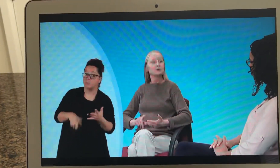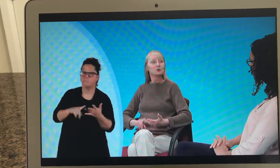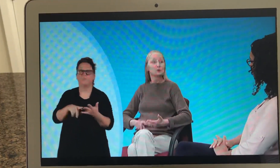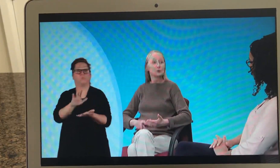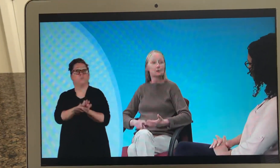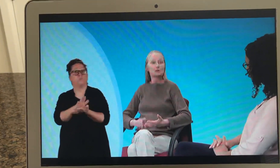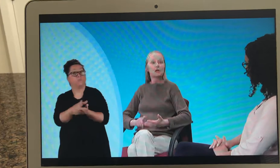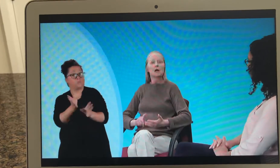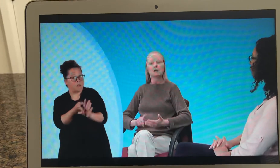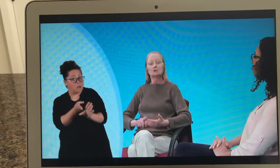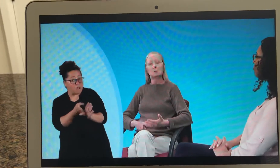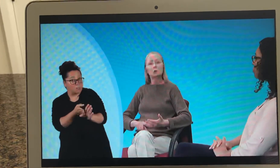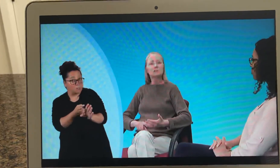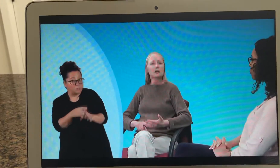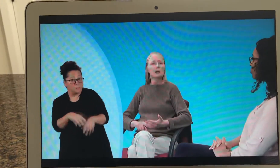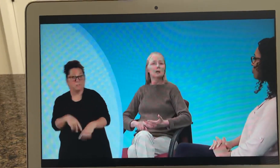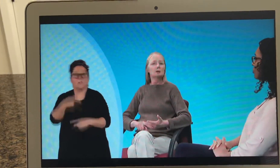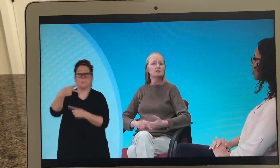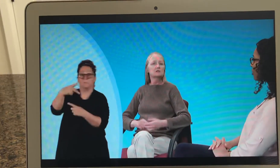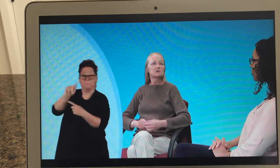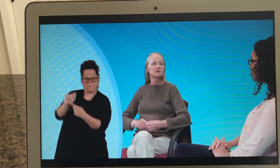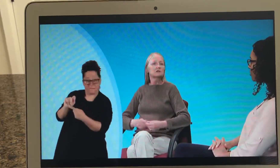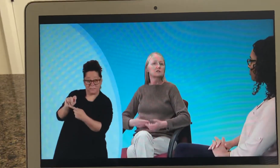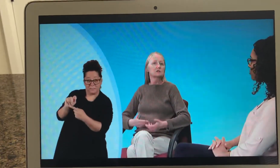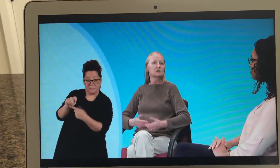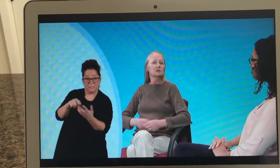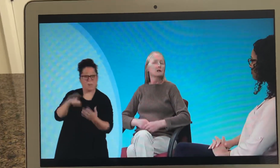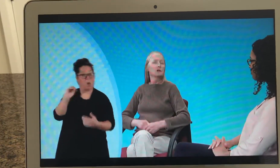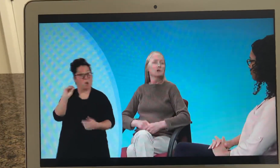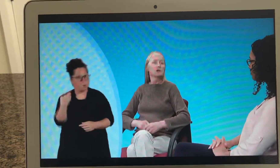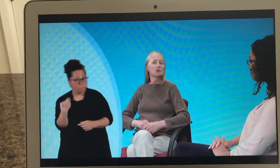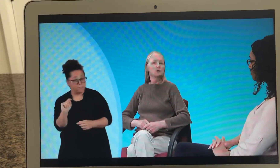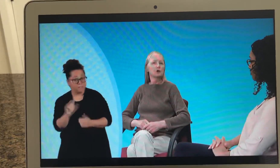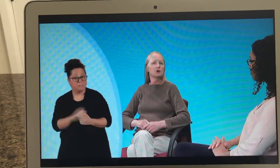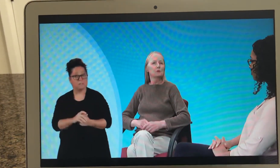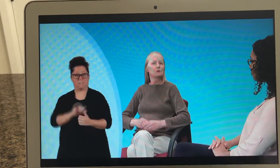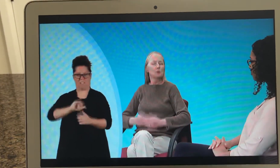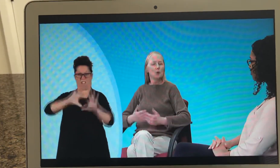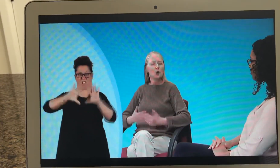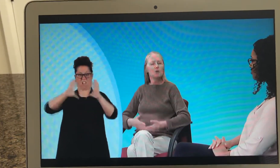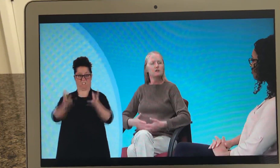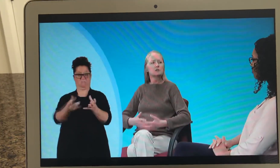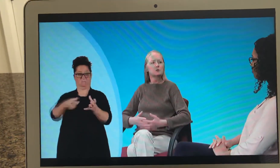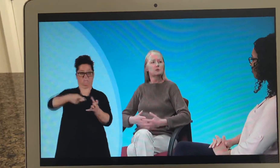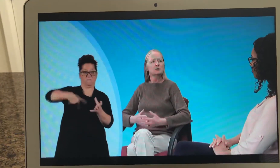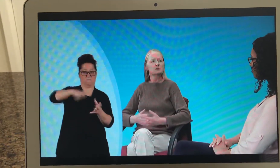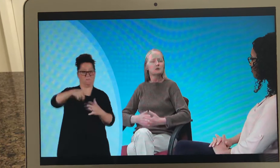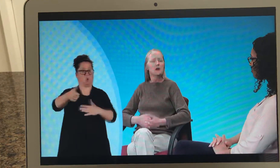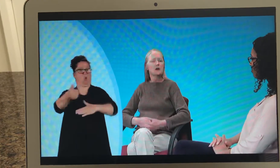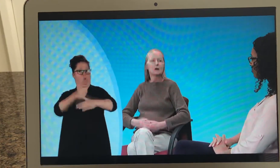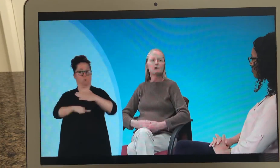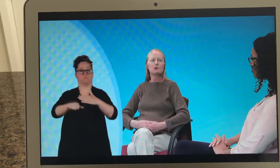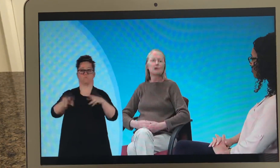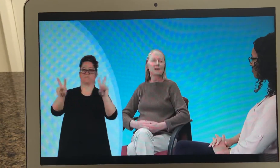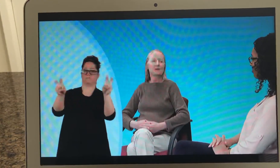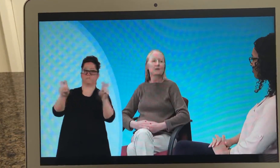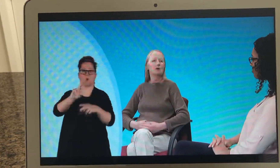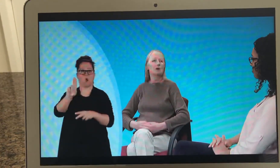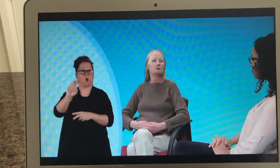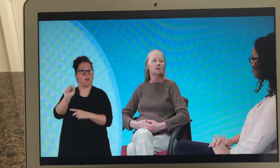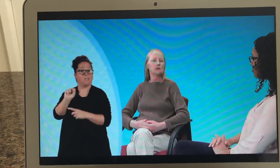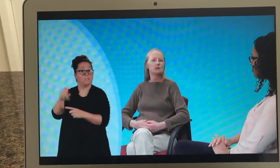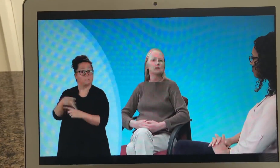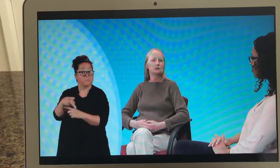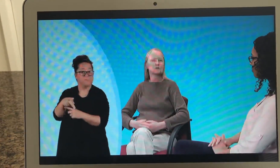audiovisual, interpreter, school psychologist, a PT, and an OT. All of